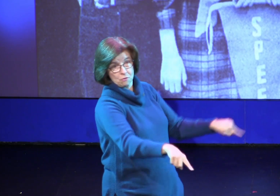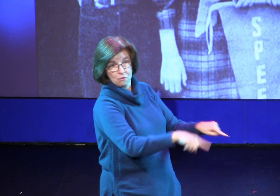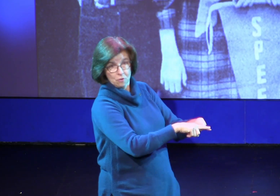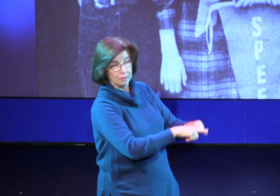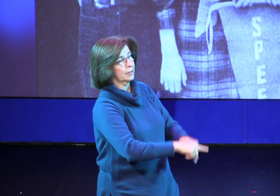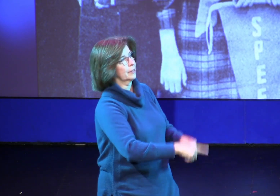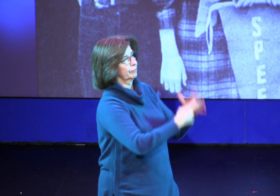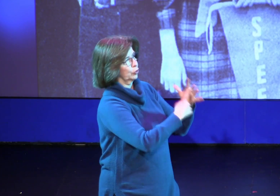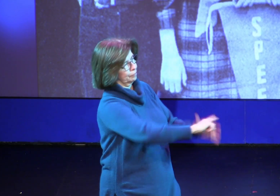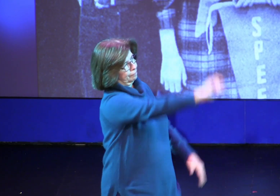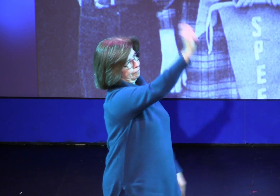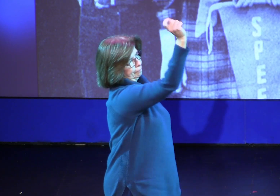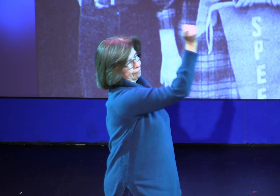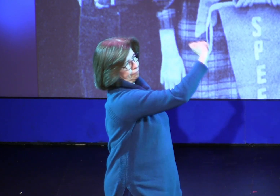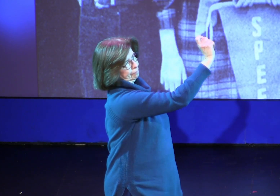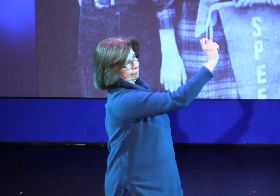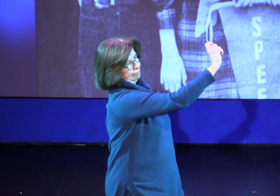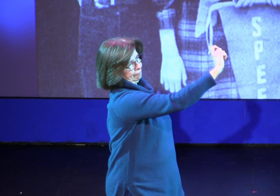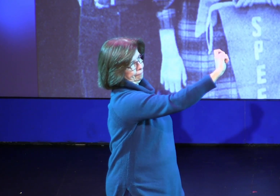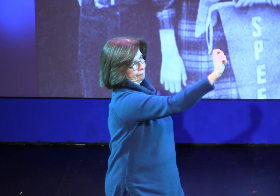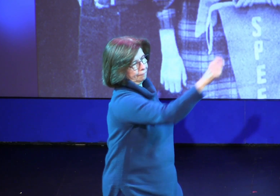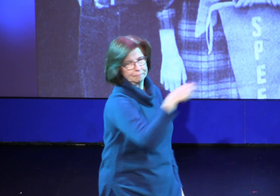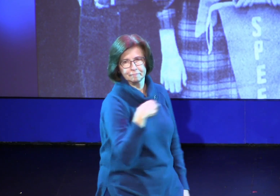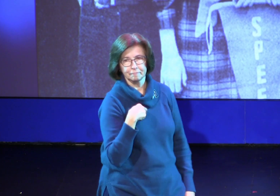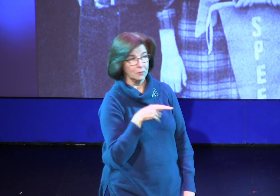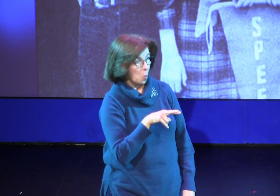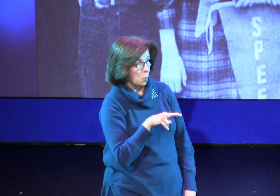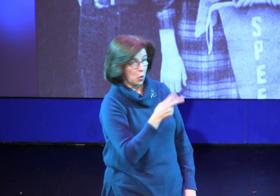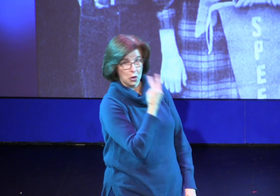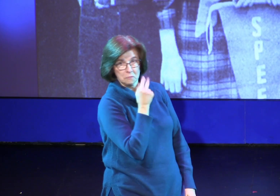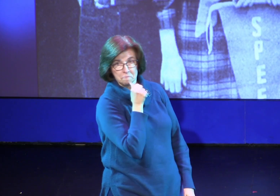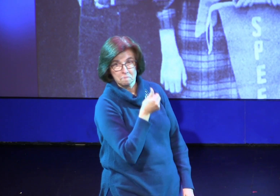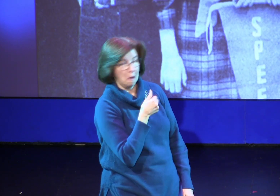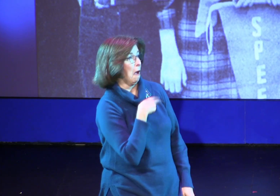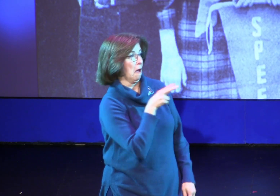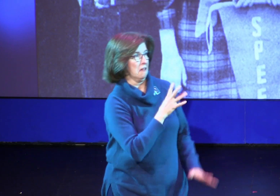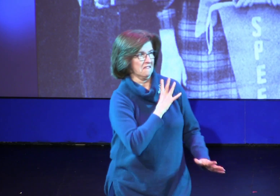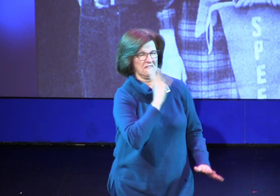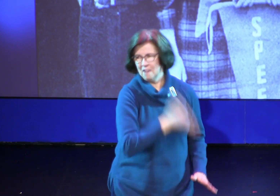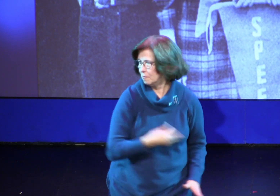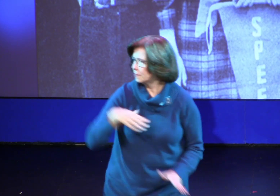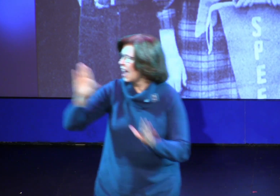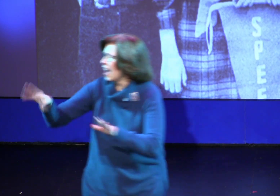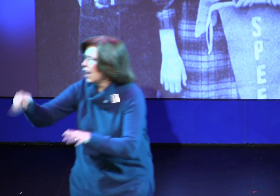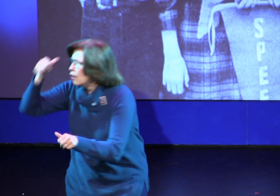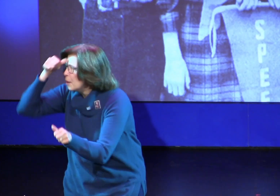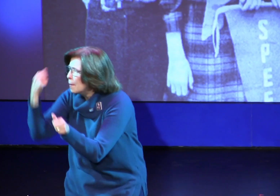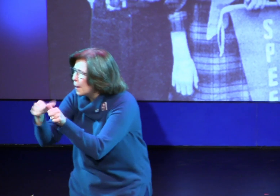There was a blackboard at the front of the room. The teacher turned her back to us and began writing. I took this moment